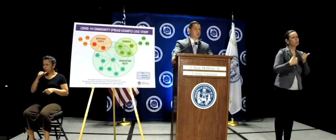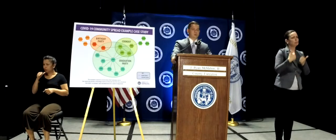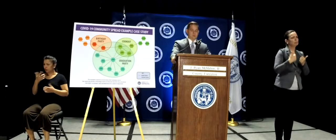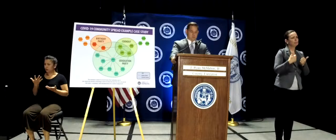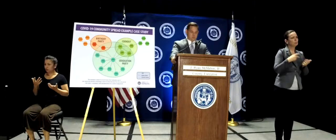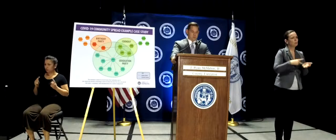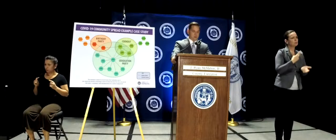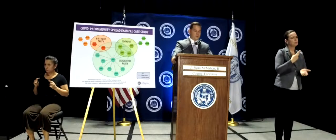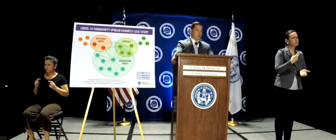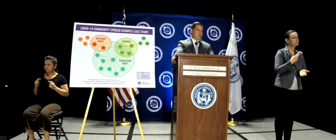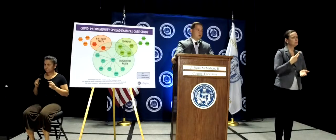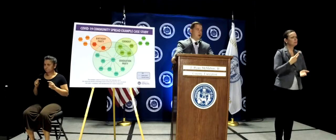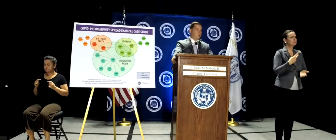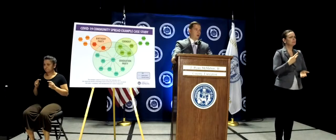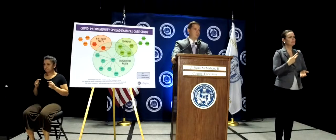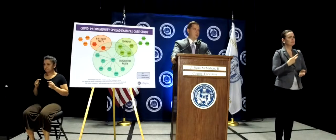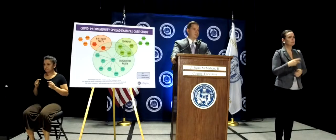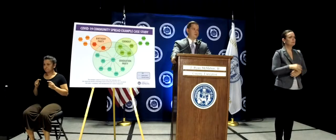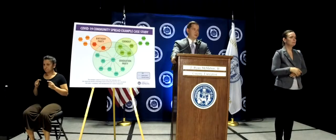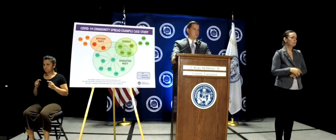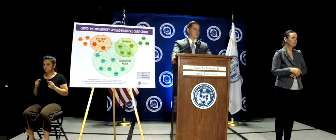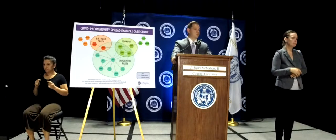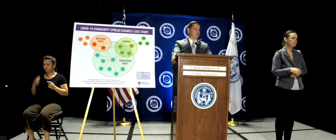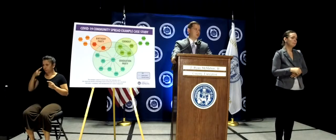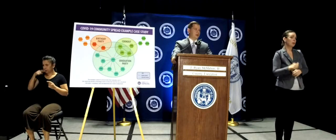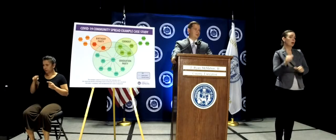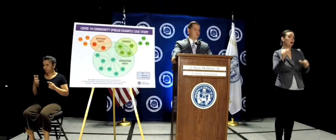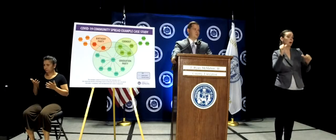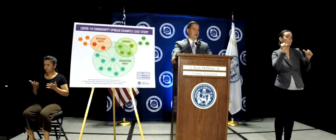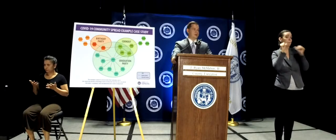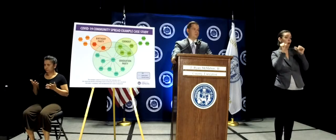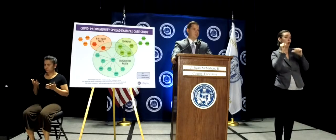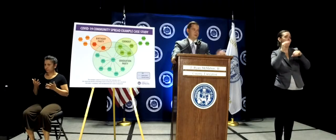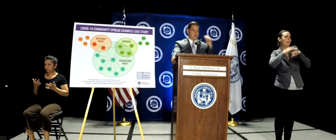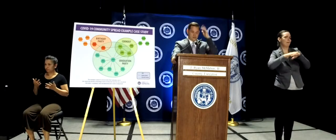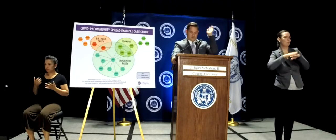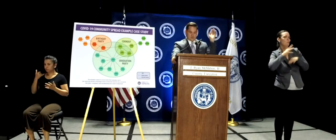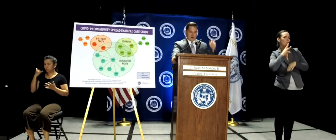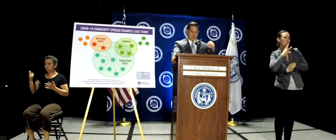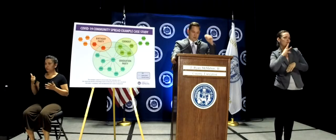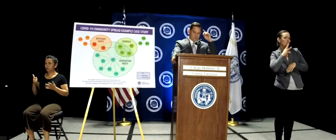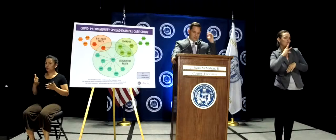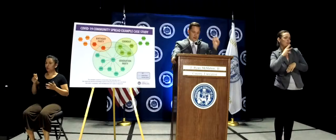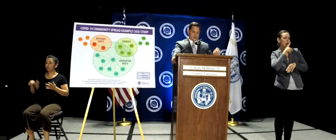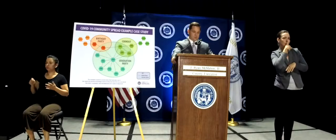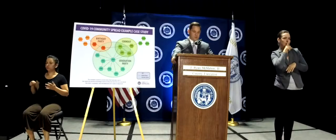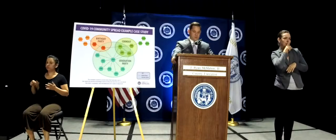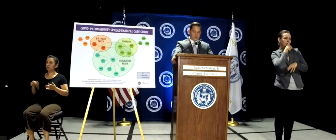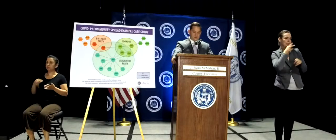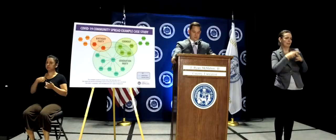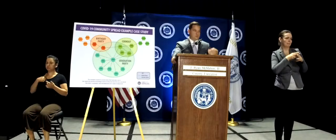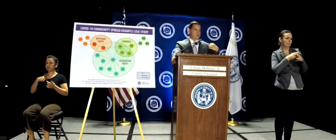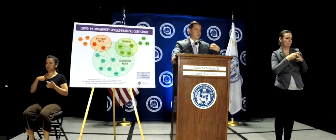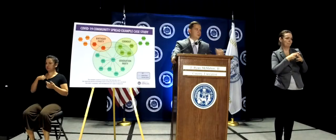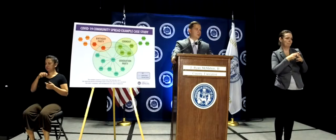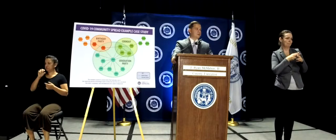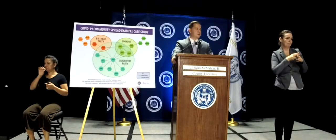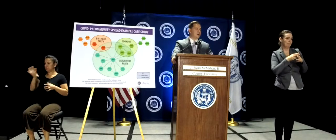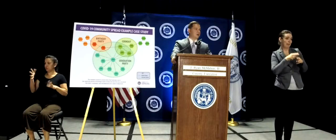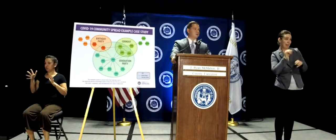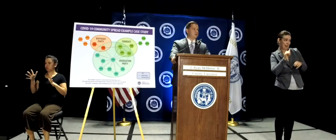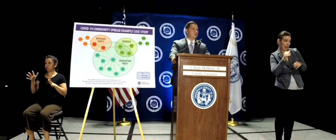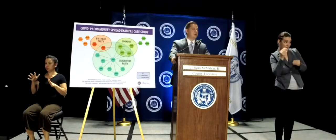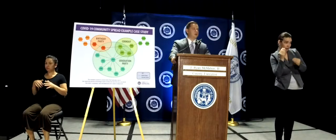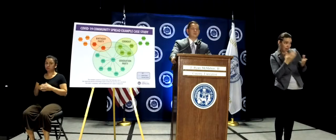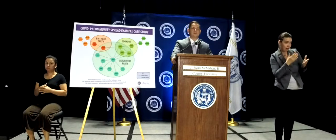get information on You'll that? talk to our law department about that, Terry. I'm assuming you can because we find them, but Yeah. I don't want to be the guy to spill the beans and All right. get us